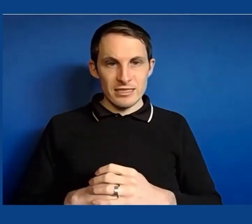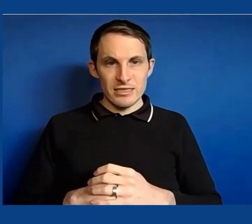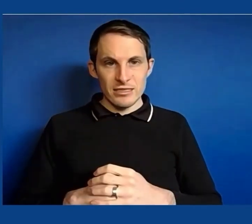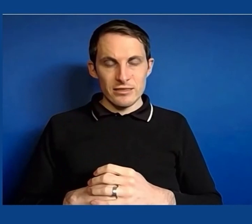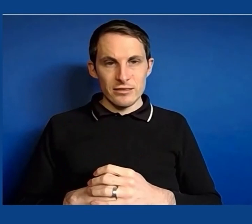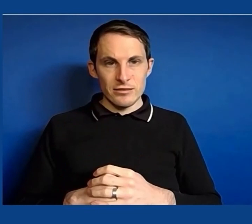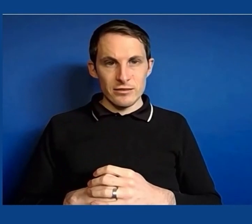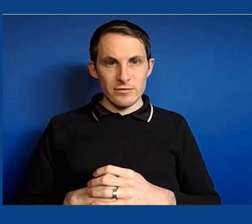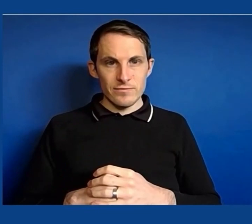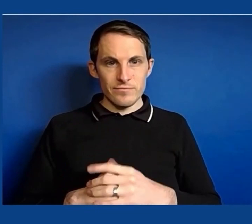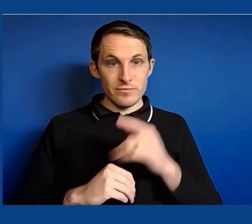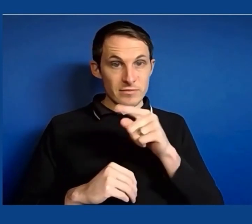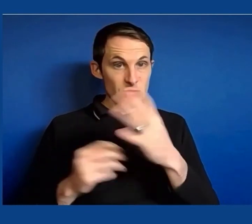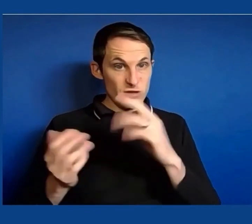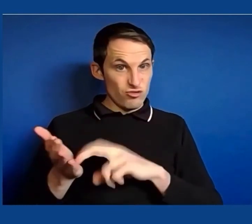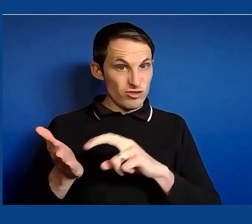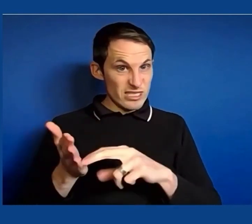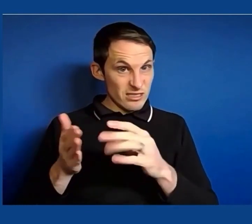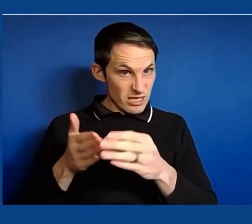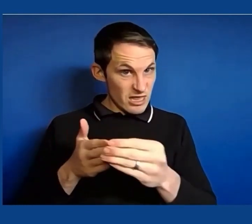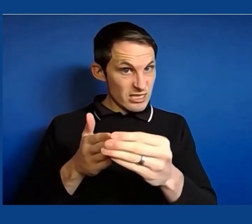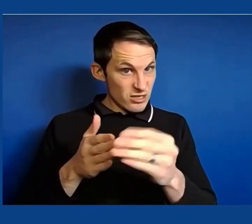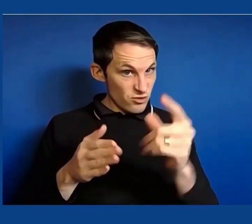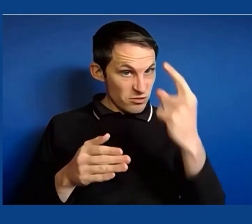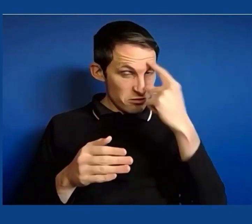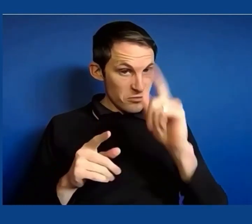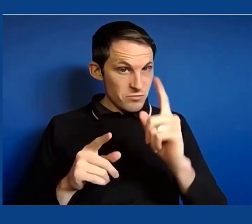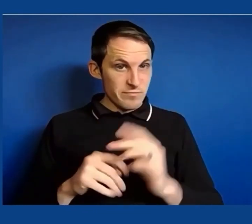Is this where the treaty process is going, or are there other ways to get there?